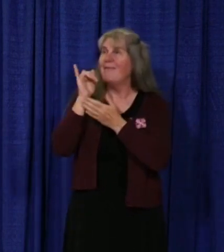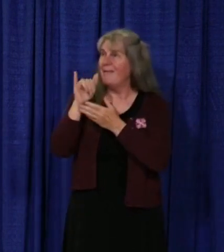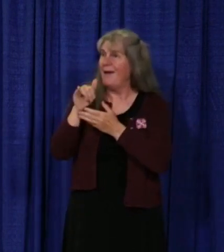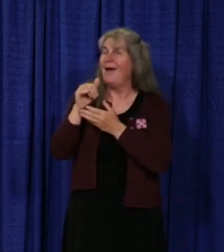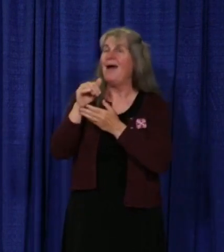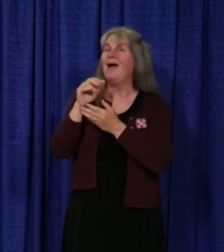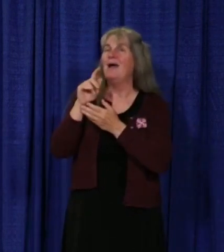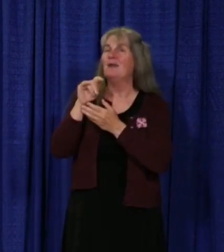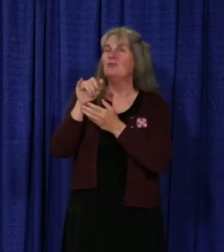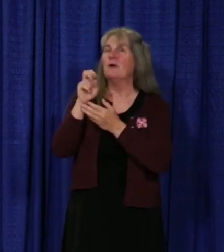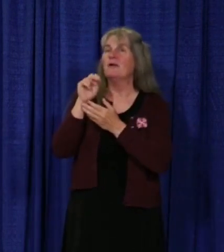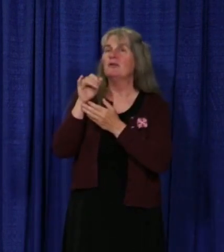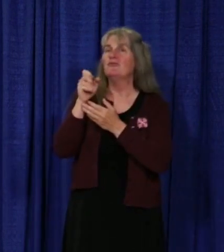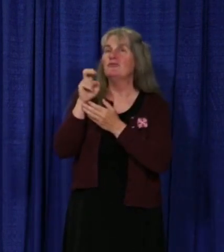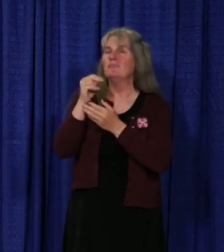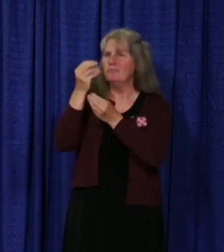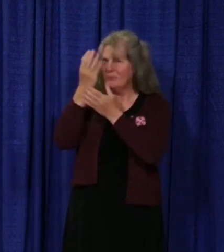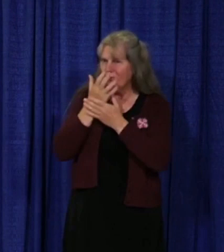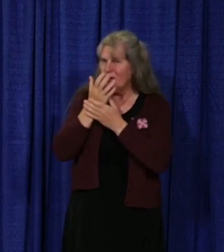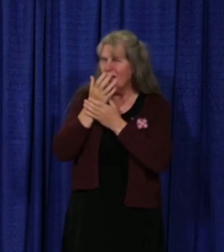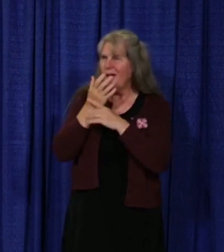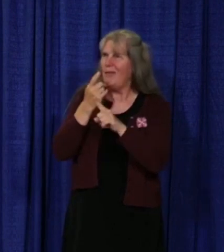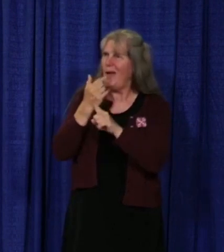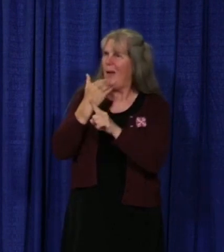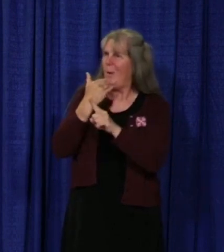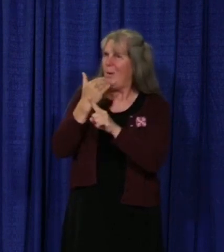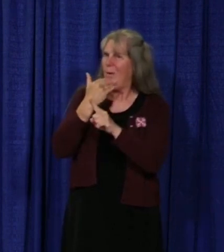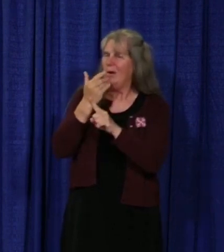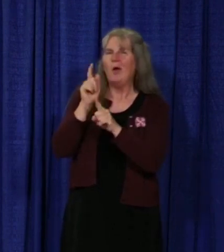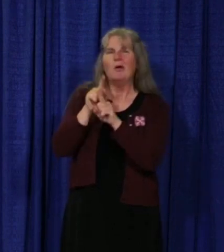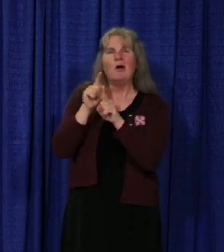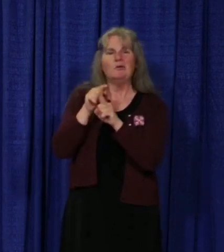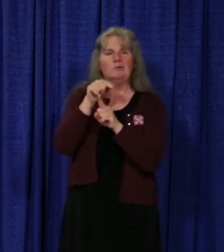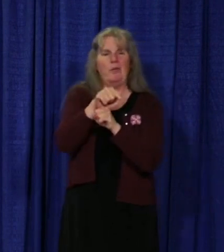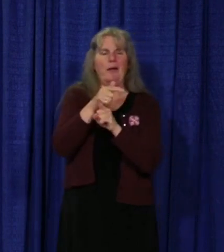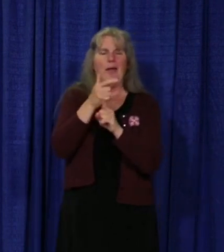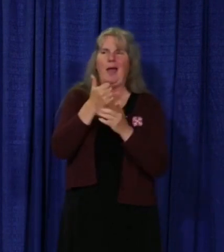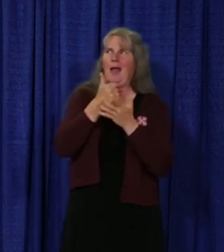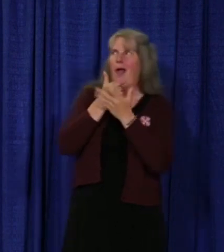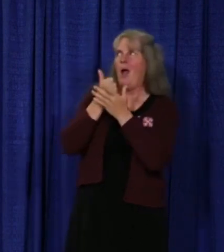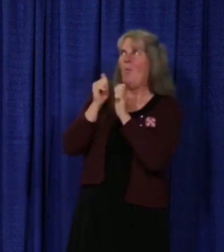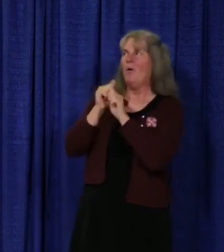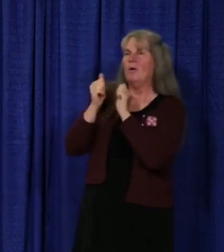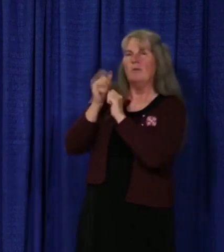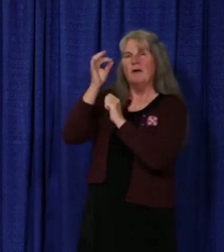government and also a lens to working with the federal government on